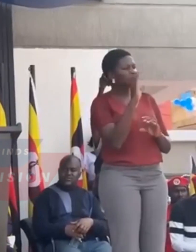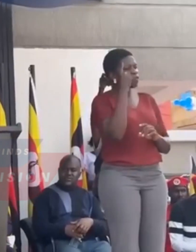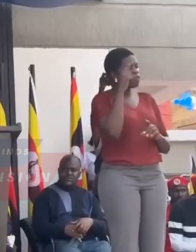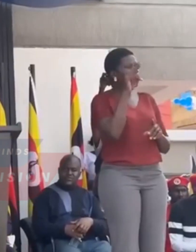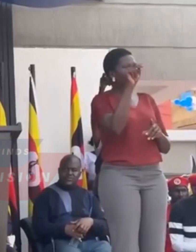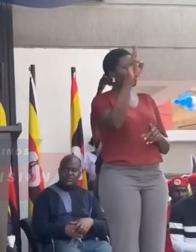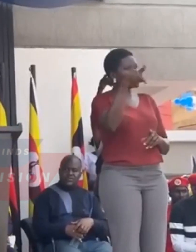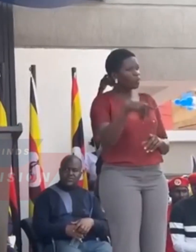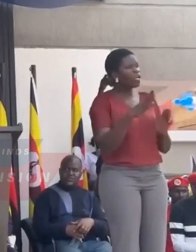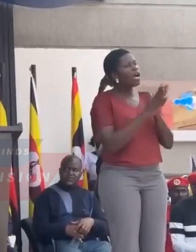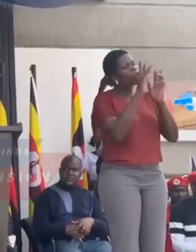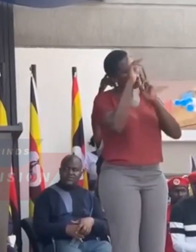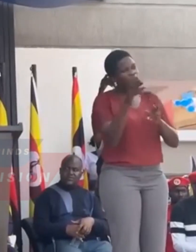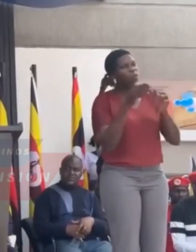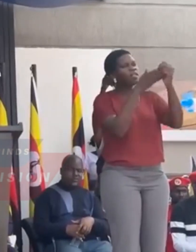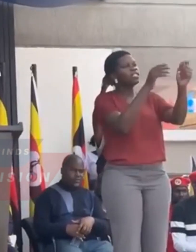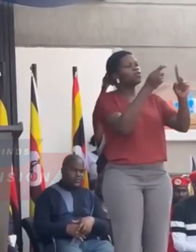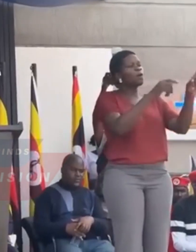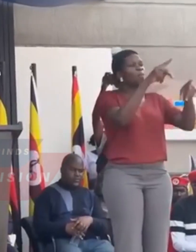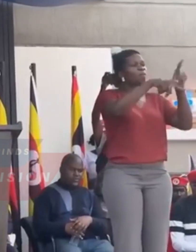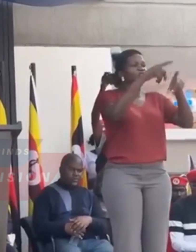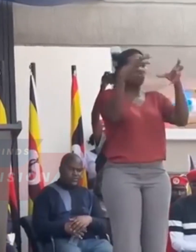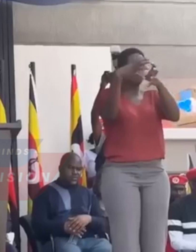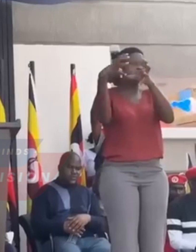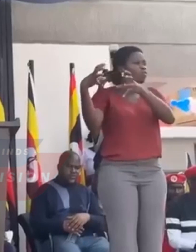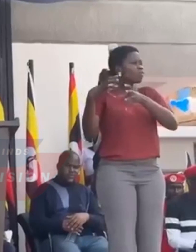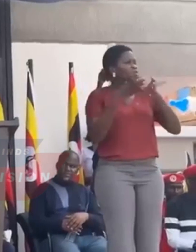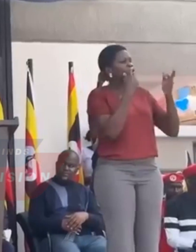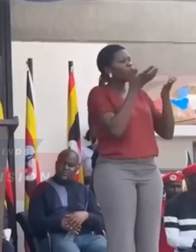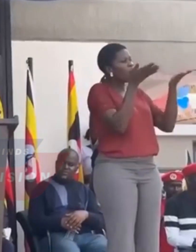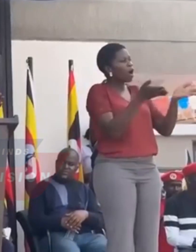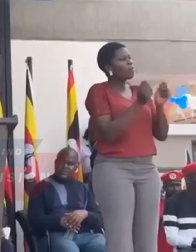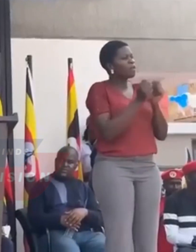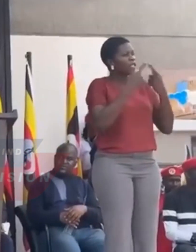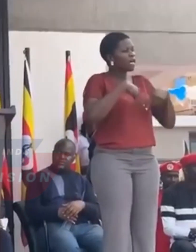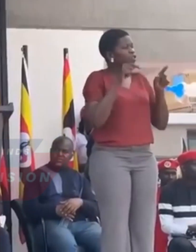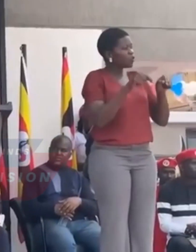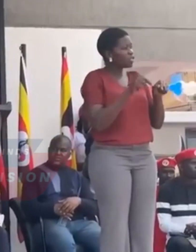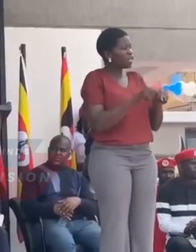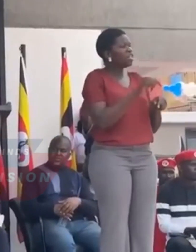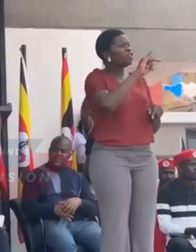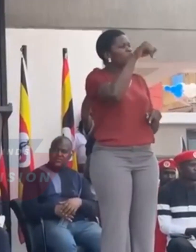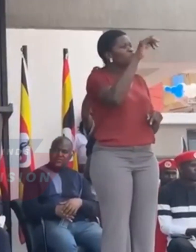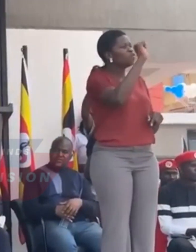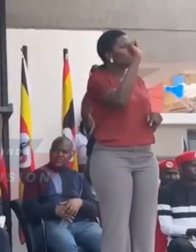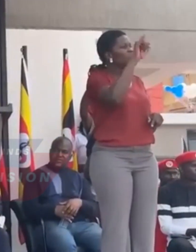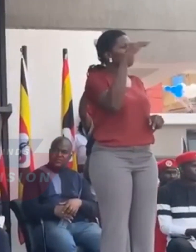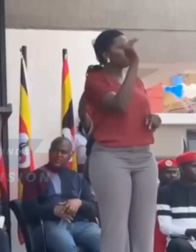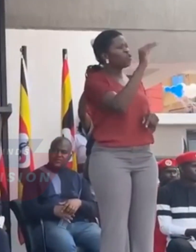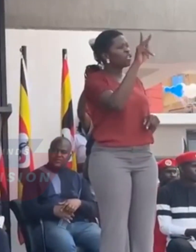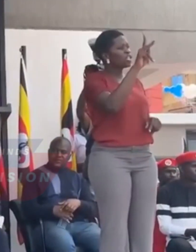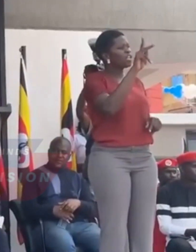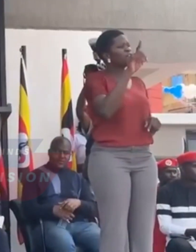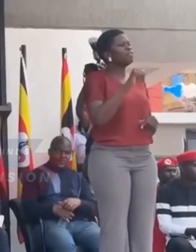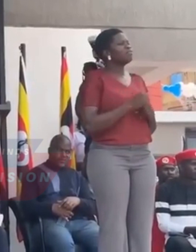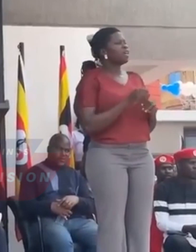Platform, honorable leaders of political formations present here today, John Ken Luchamzi, the man, Saddam